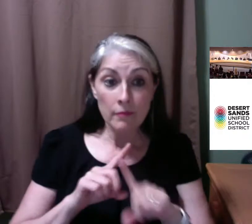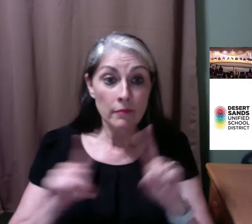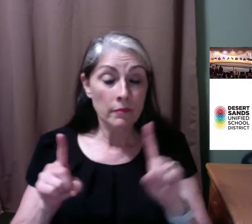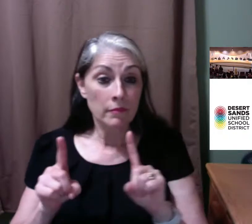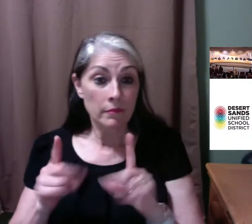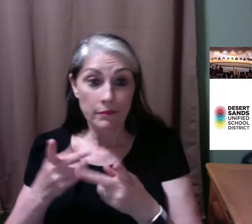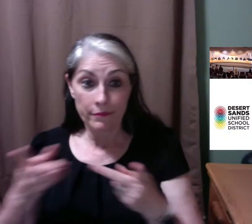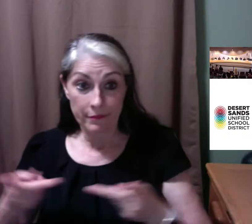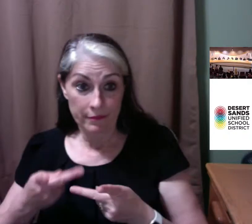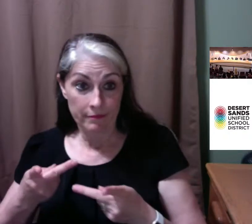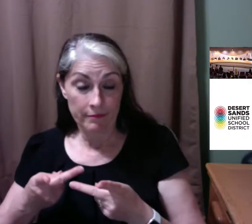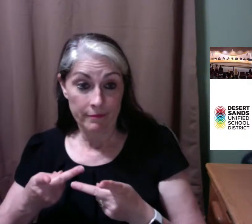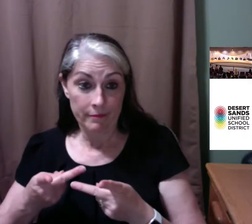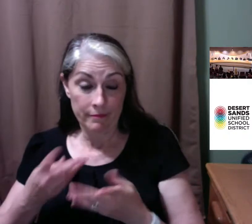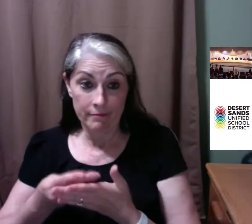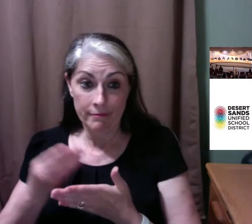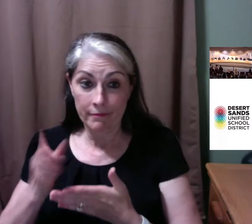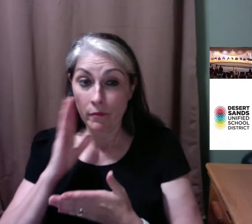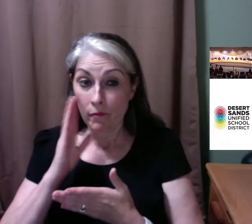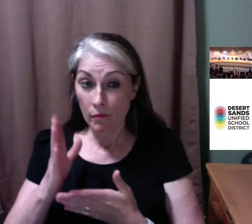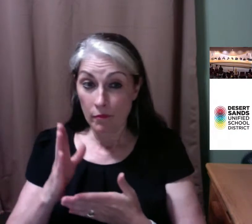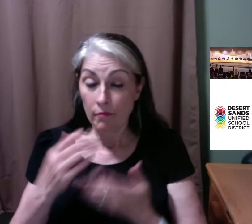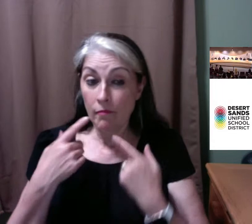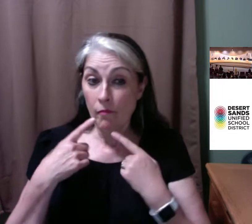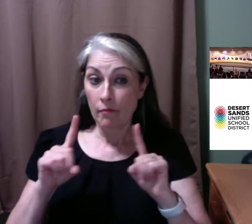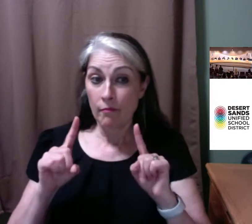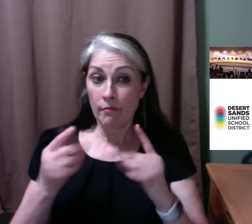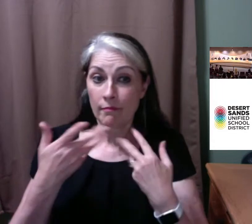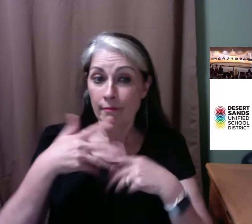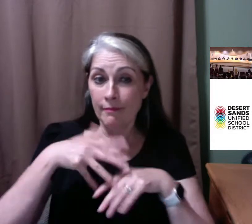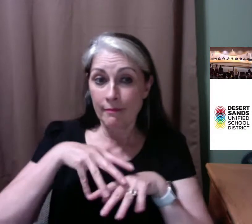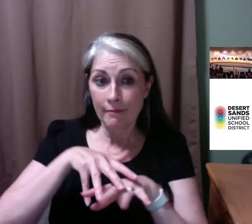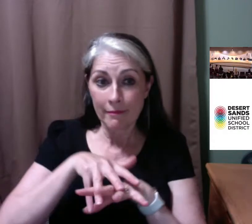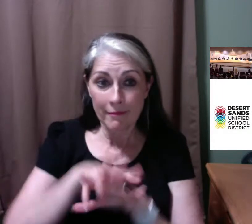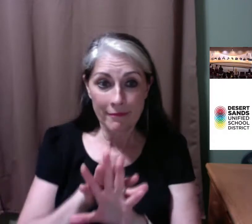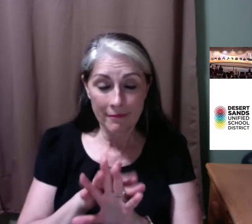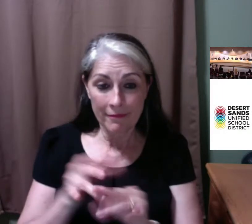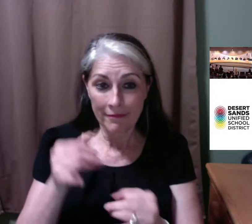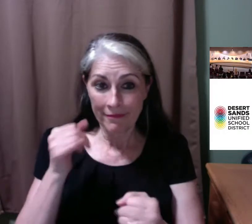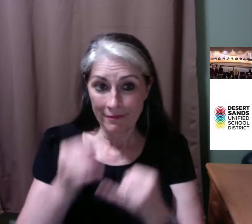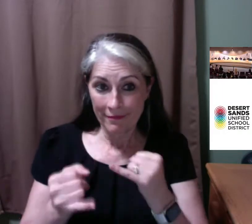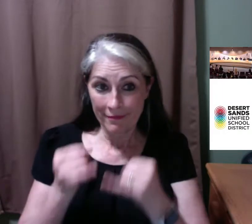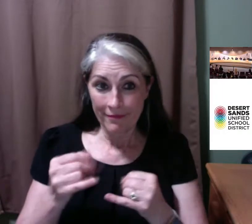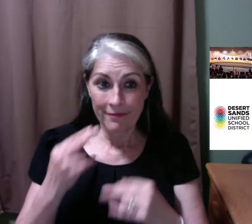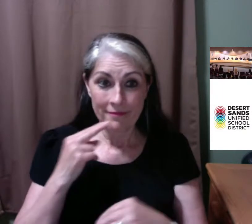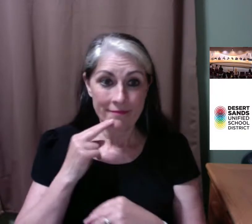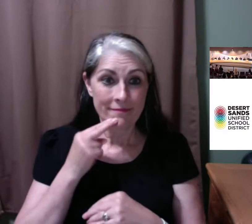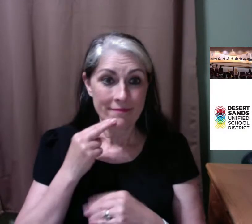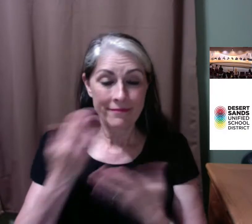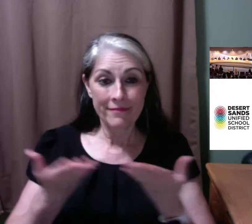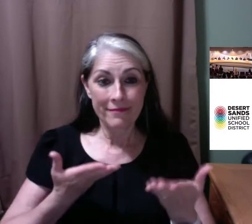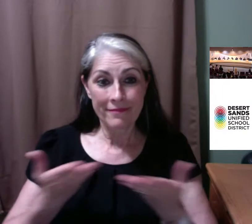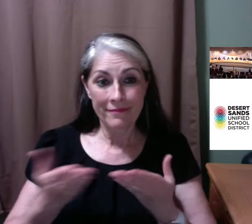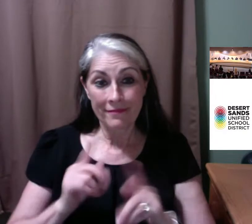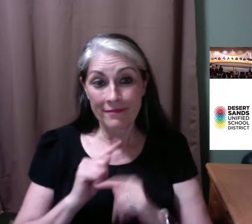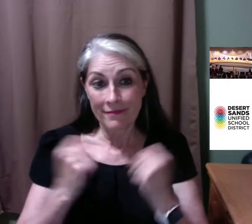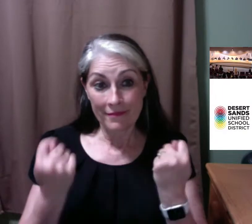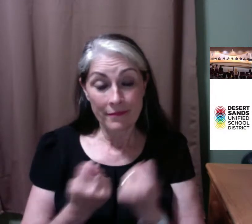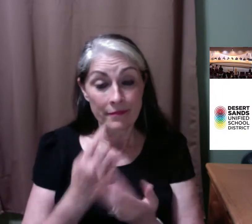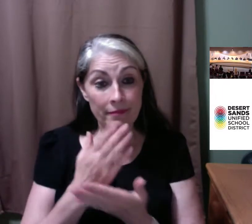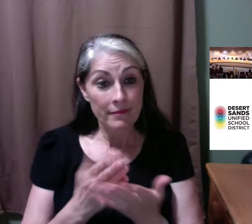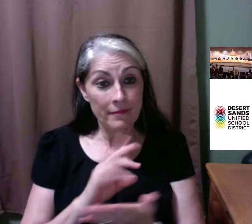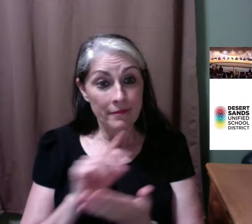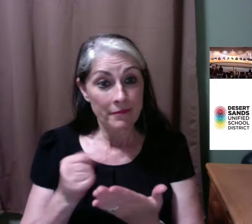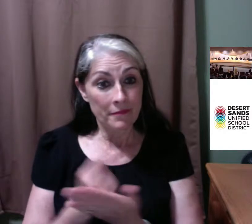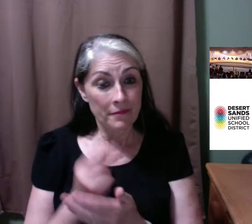vendor, we will do what we have to do to make it work so everything can fall in place. Last but not least, nutrition services teams. Some of our